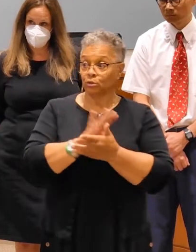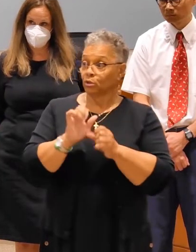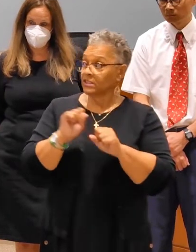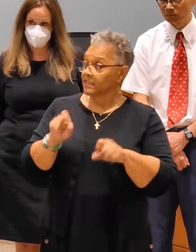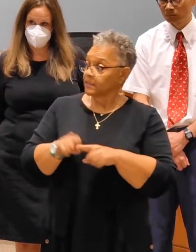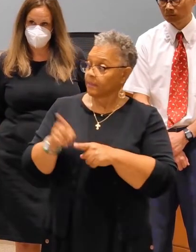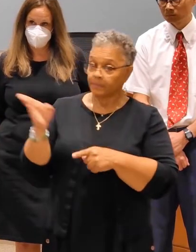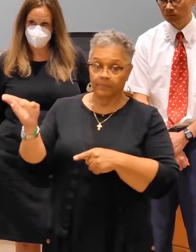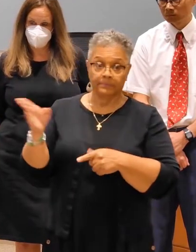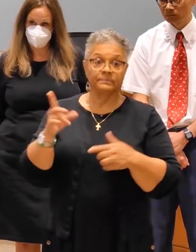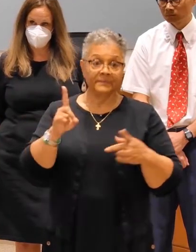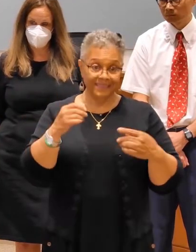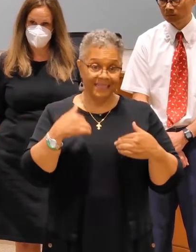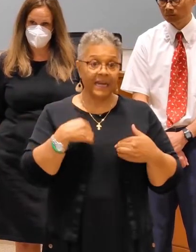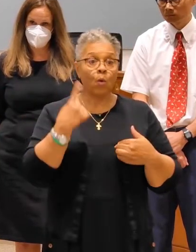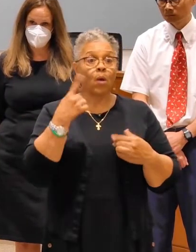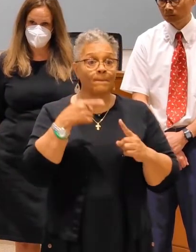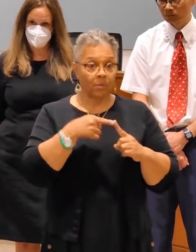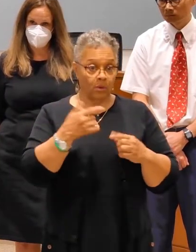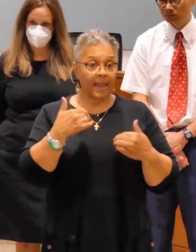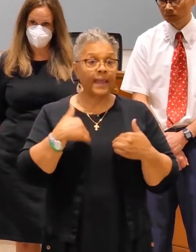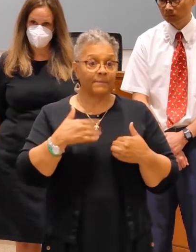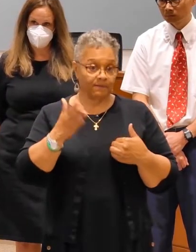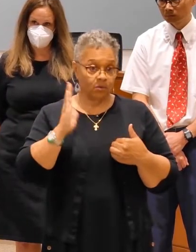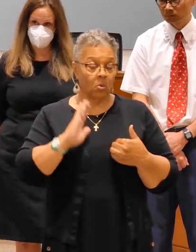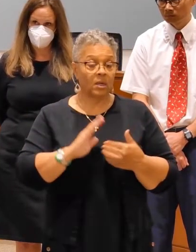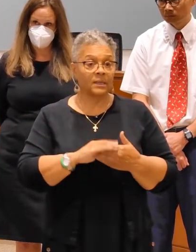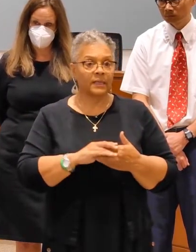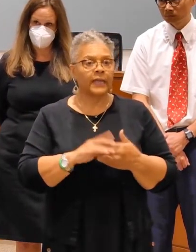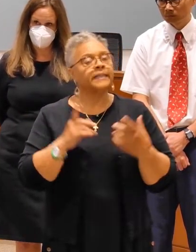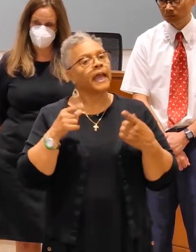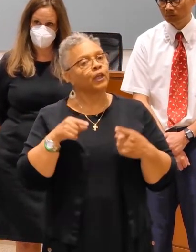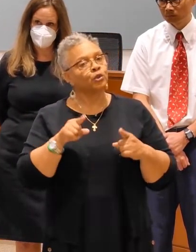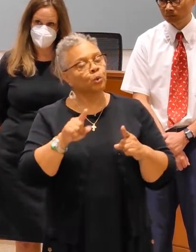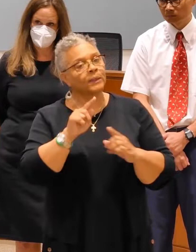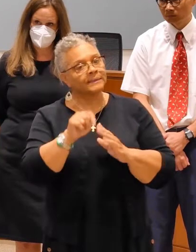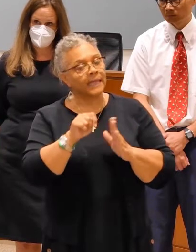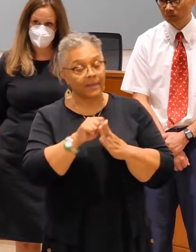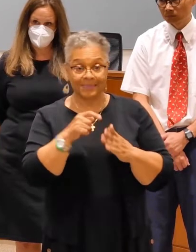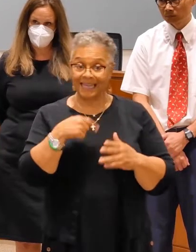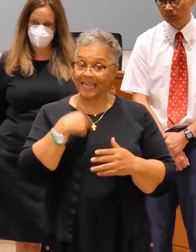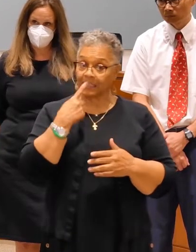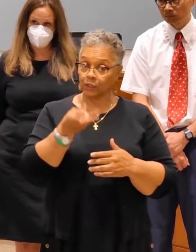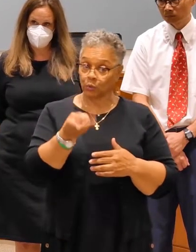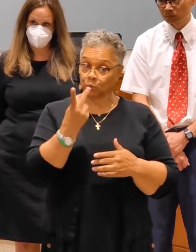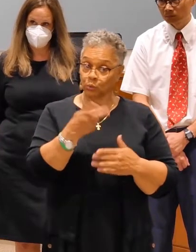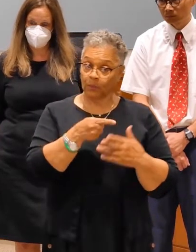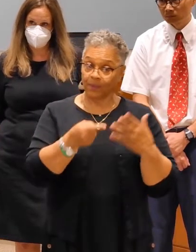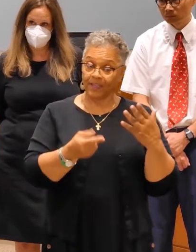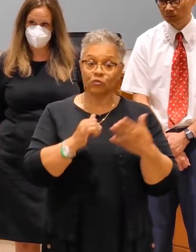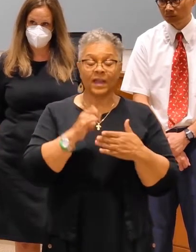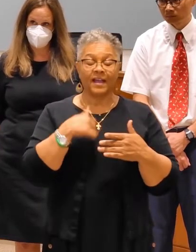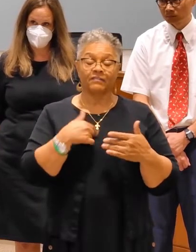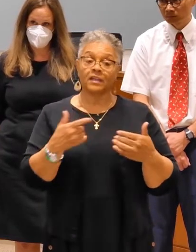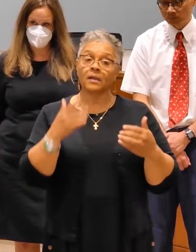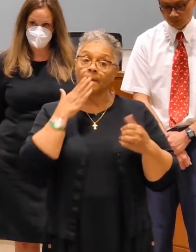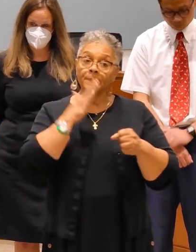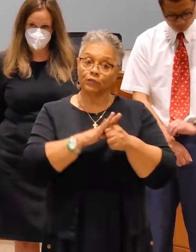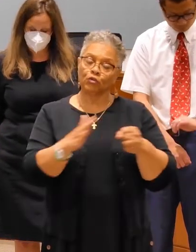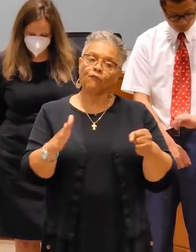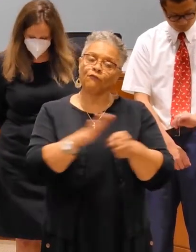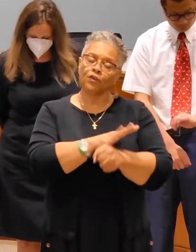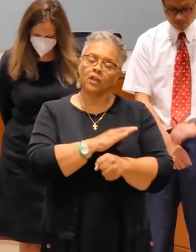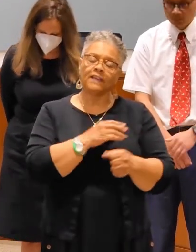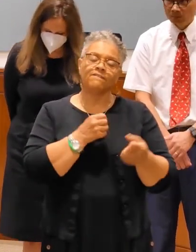could see, did at one point. Now, during times, so when I say those two things, we have to commit to fully funding it,